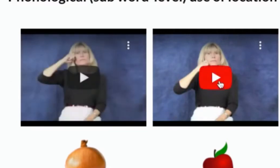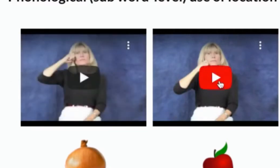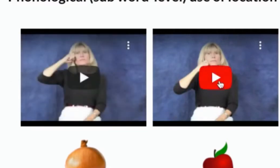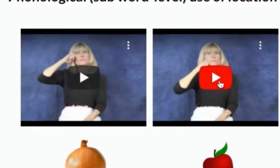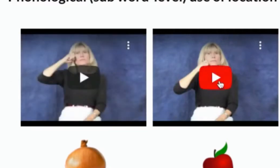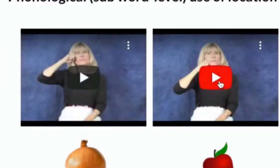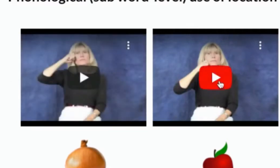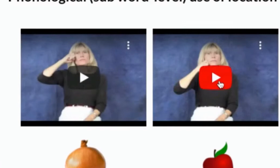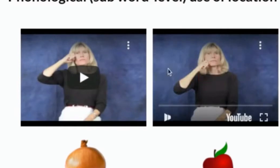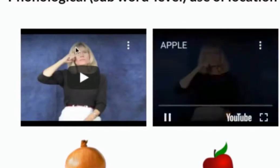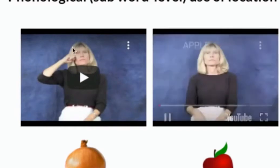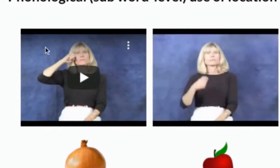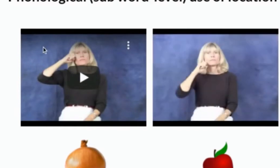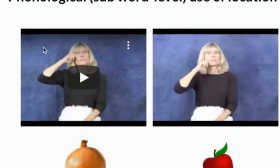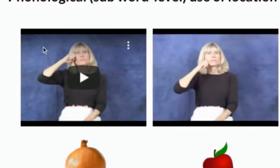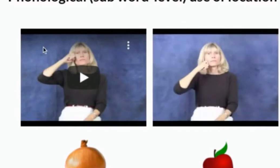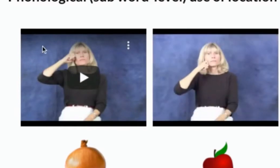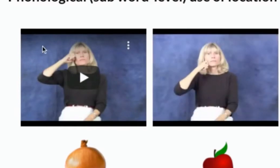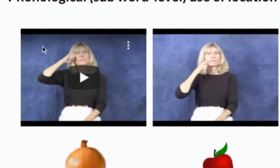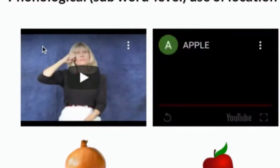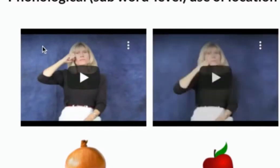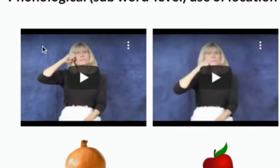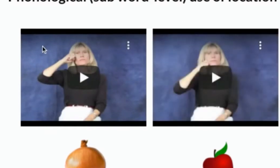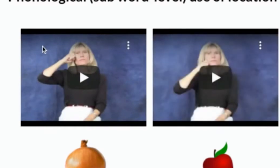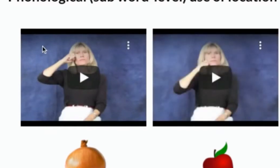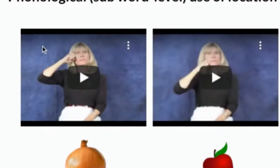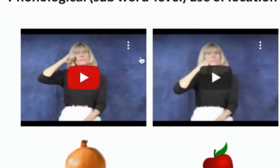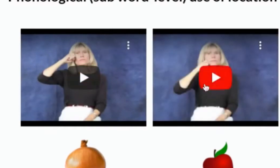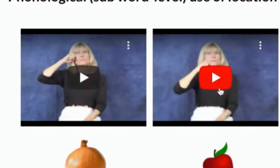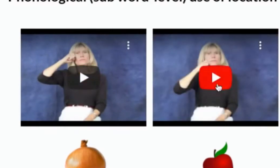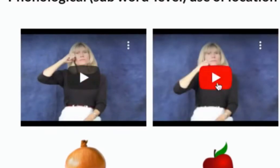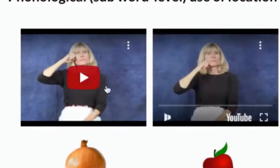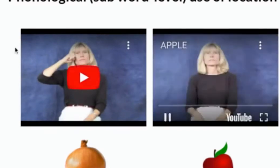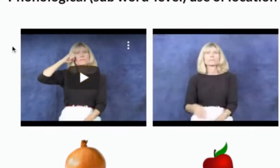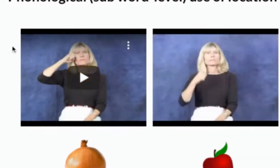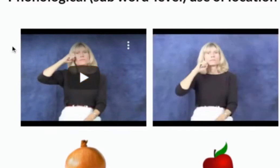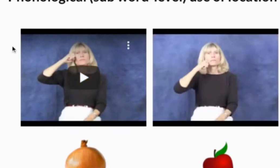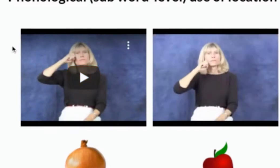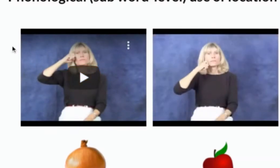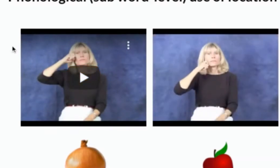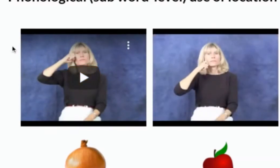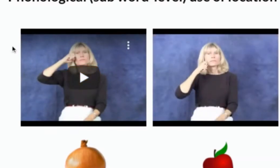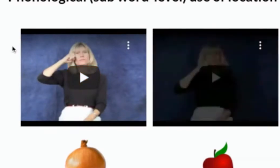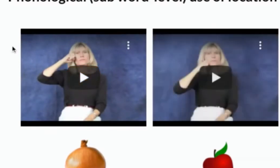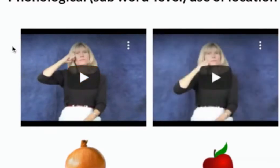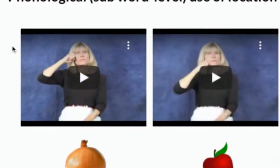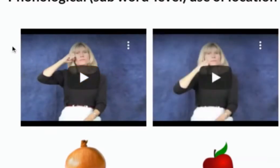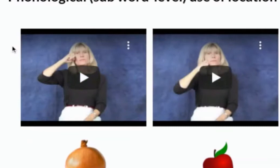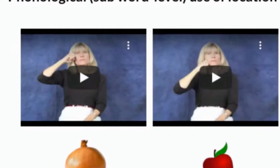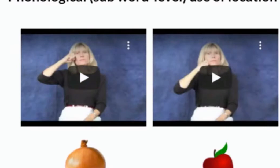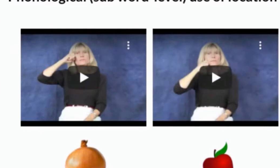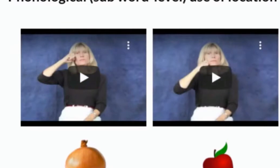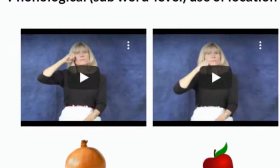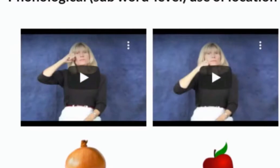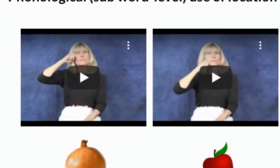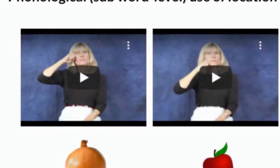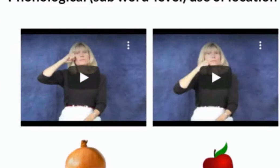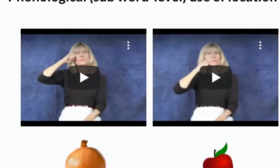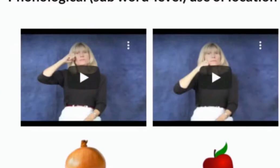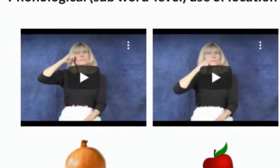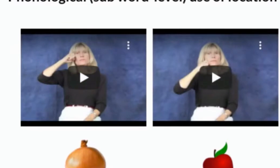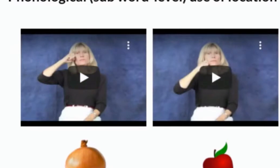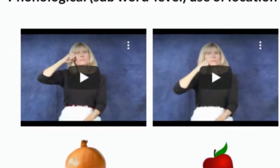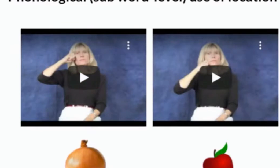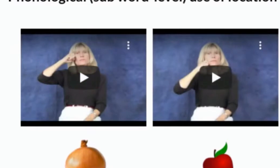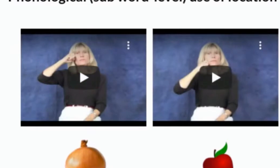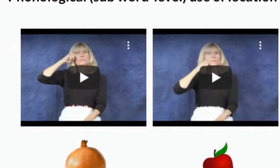And this is the sign for apple. And I'll play that one more time. And they actually look very similar. So if you don't know anything about sign language, you might